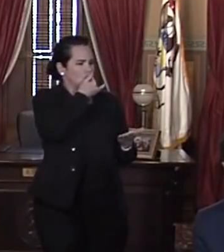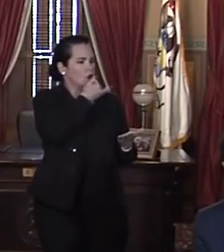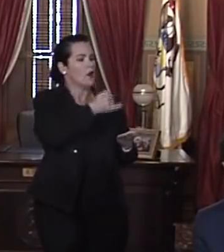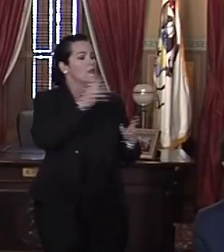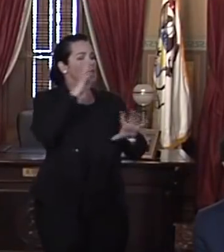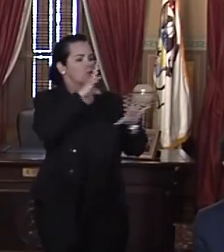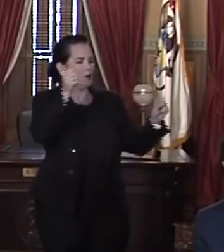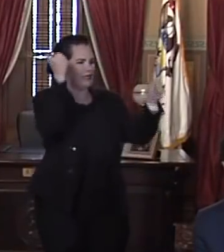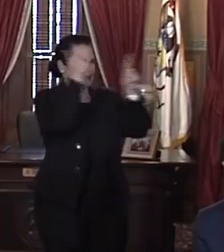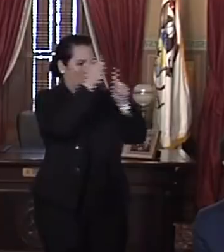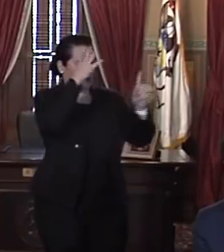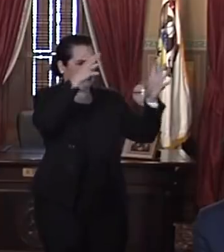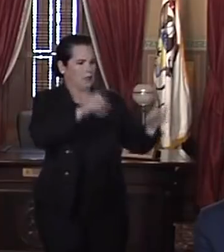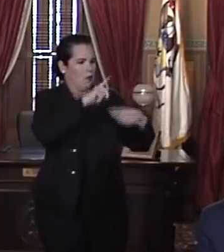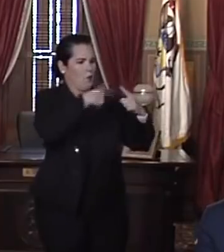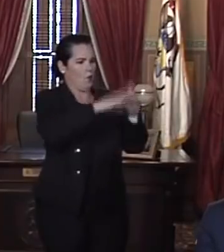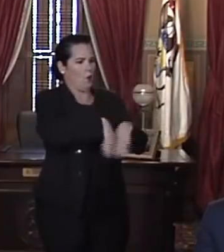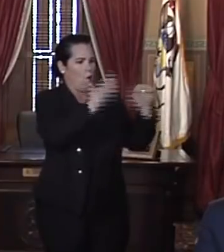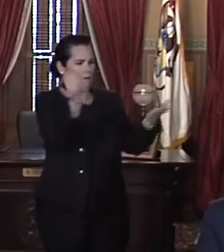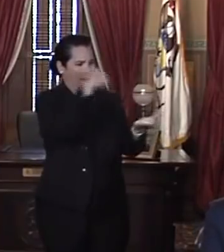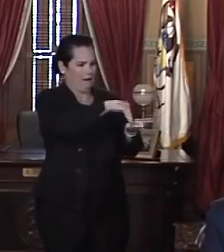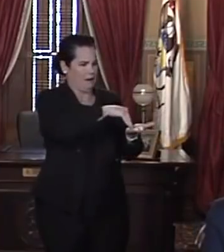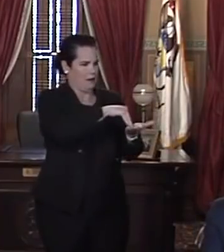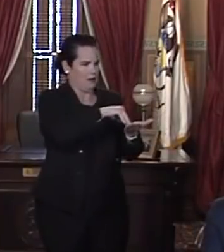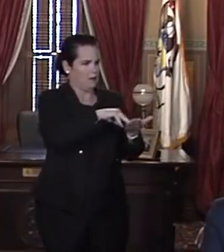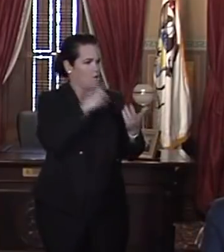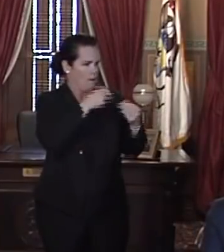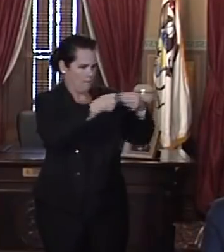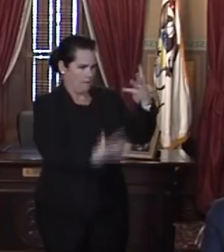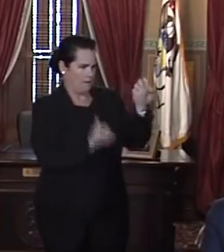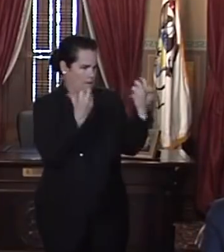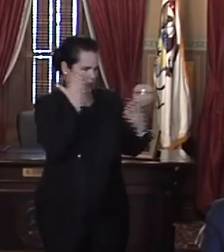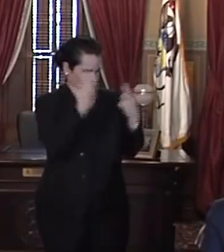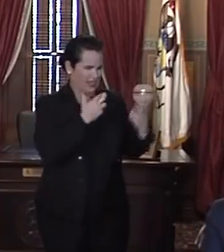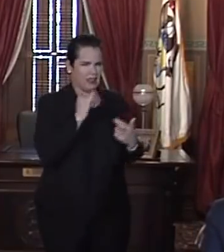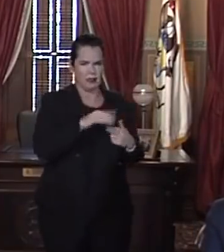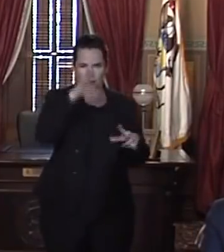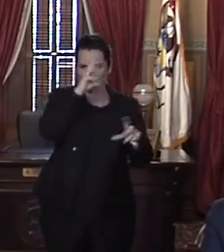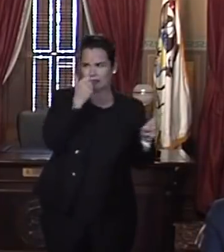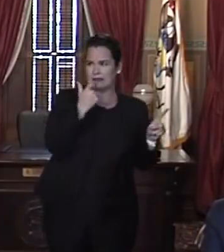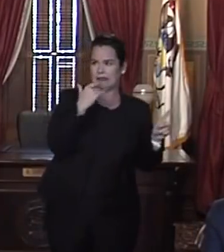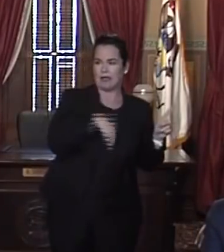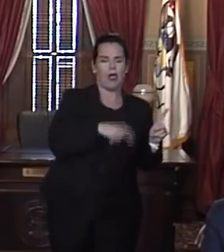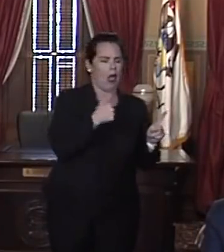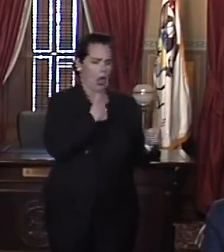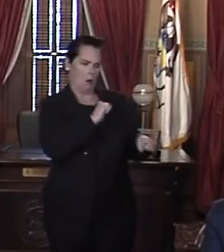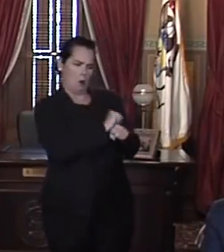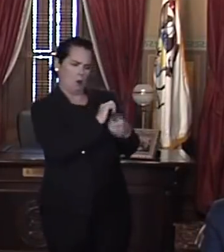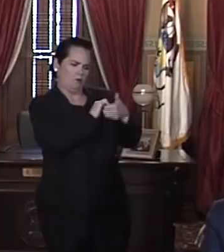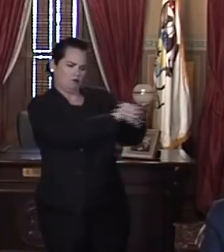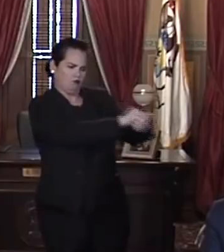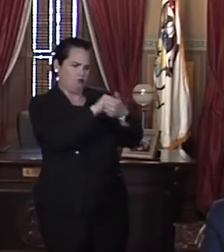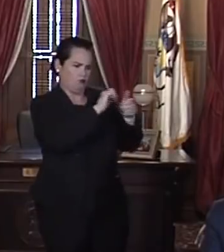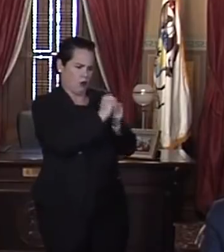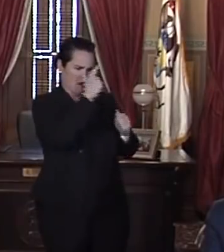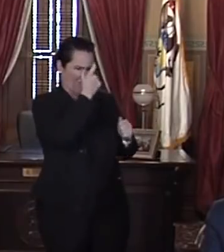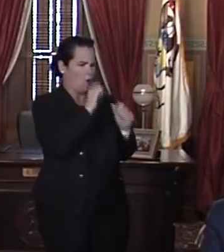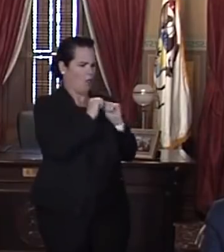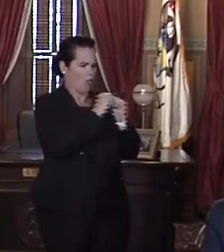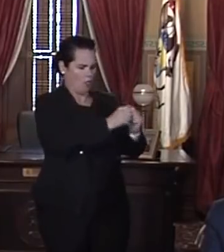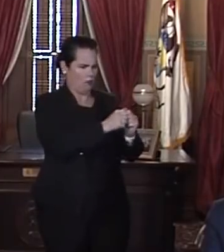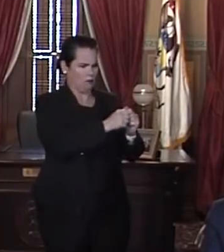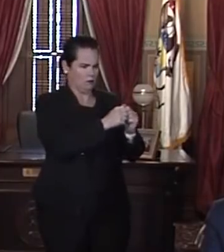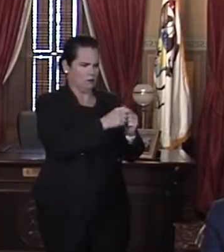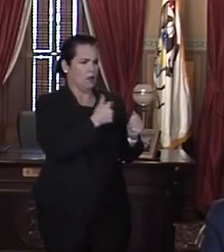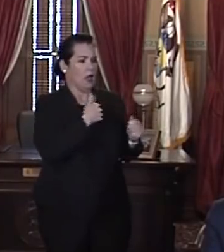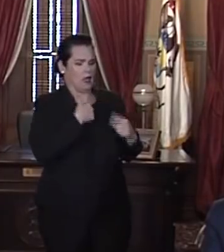decision of the President, and for many good reasons. With that being said, the administration and I are working closely with the governors, and this will continue. A decision by